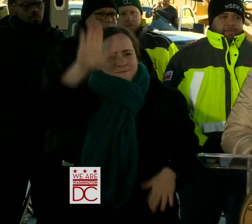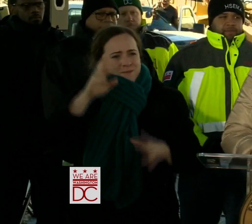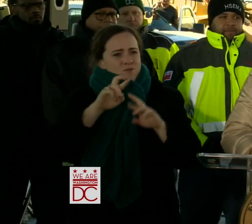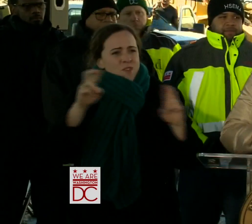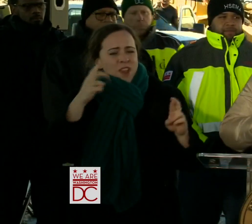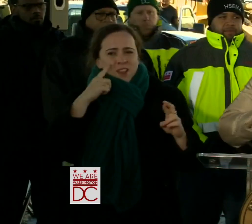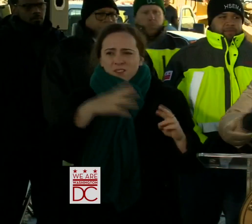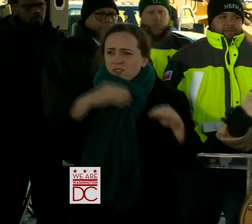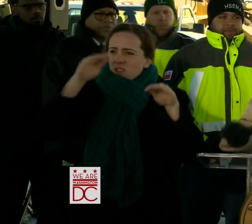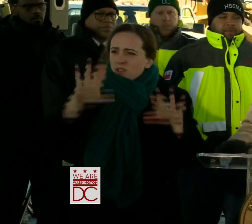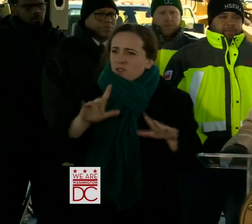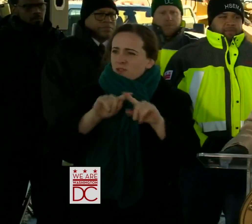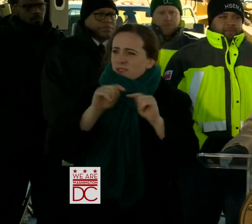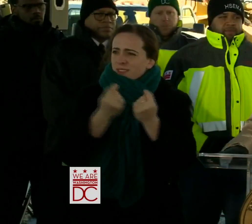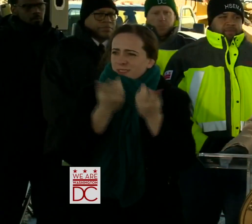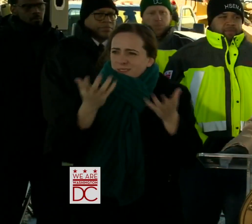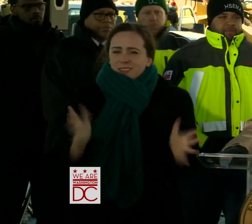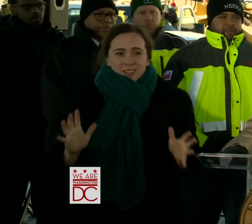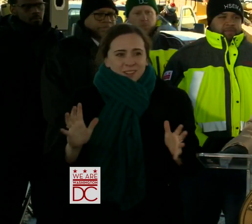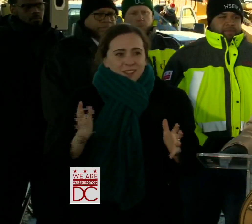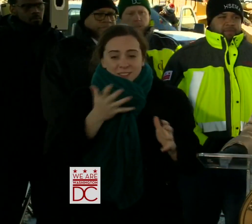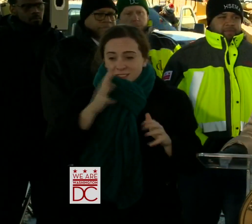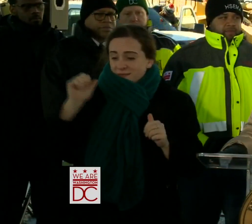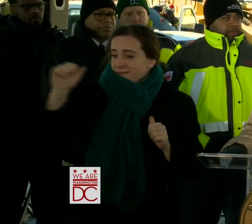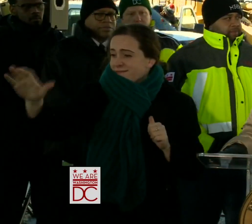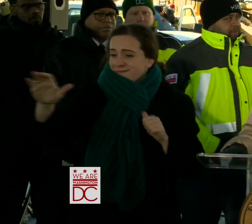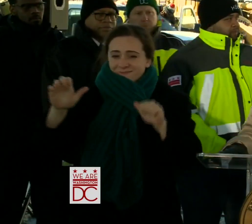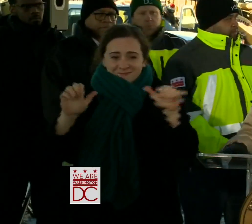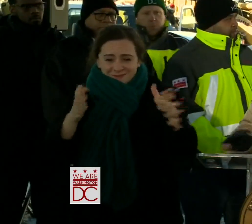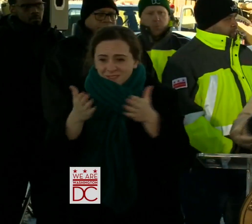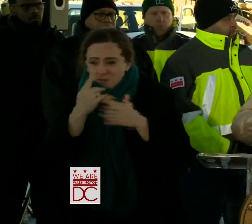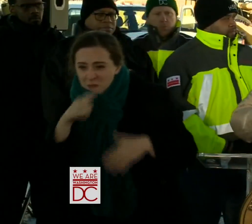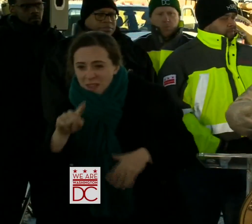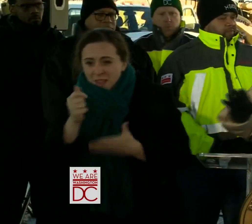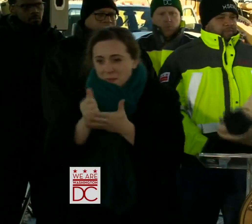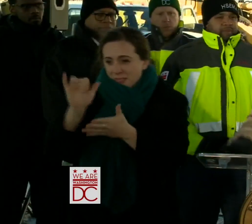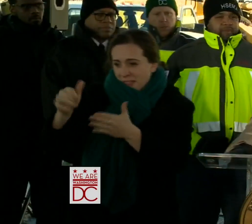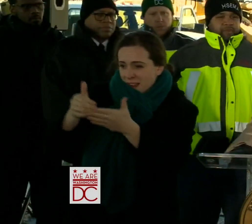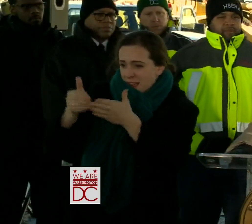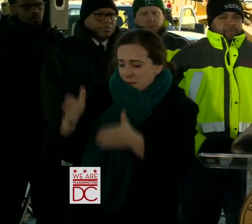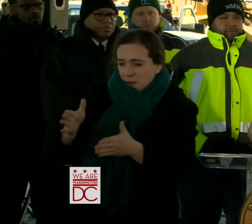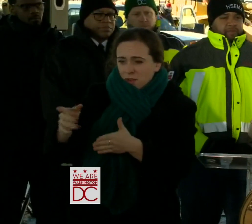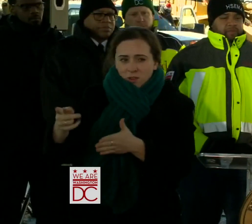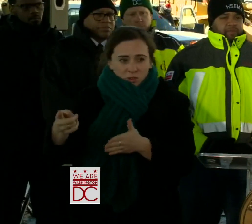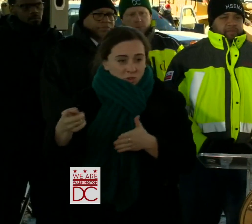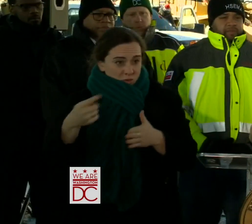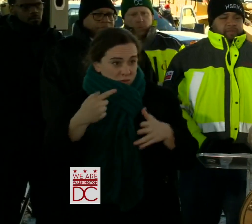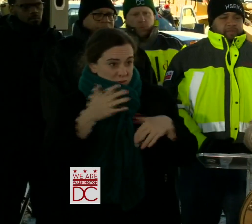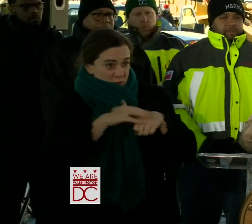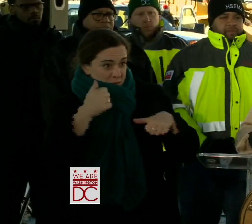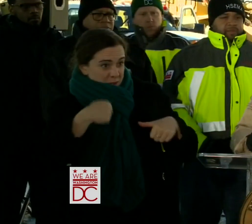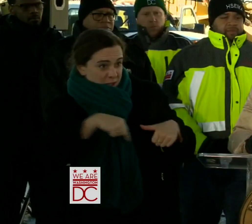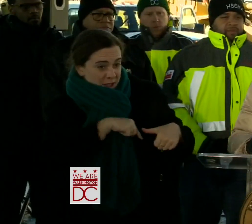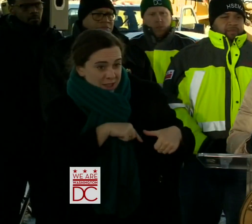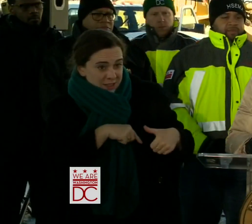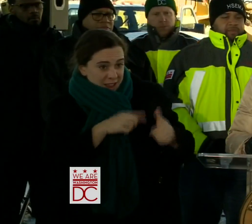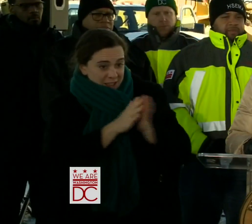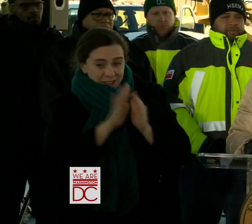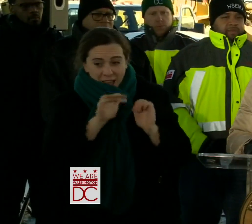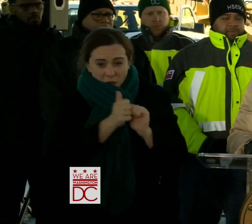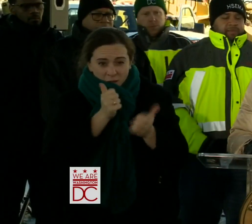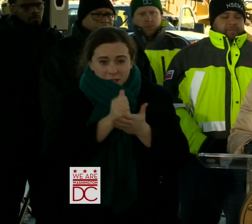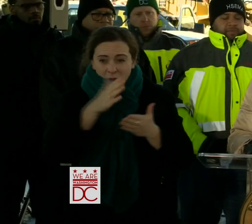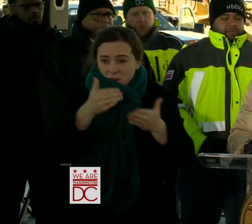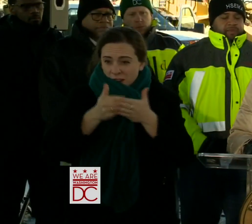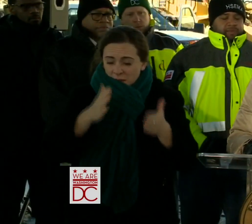team, and they have already been dispatched to help their neighbors. You don't have to call on us, though, to help your neighbor. So if you